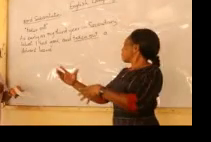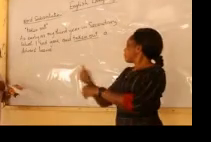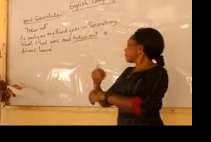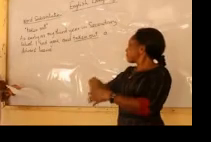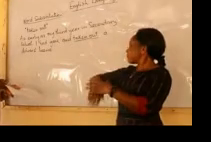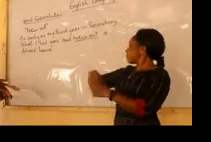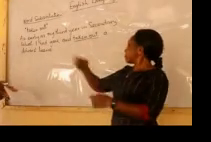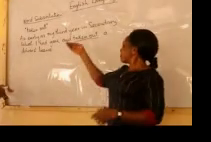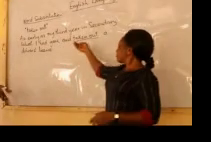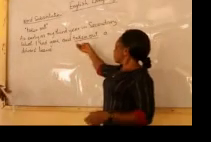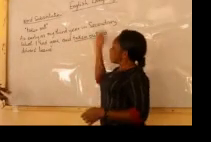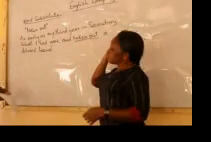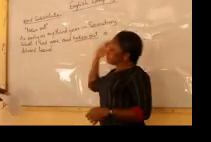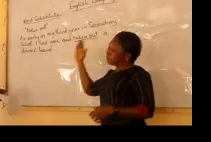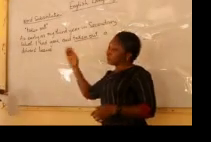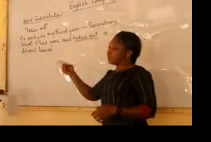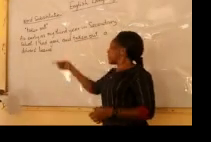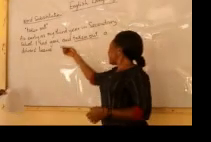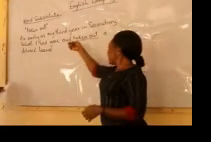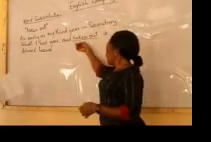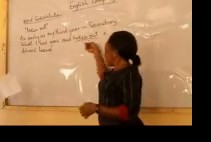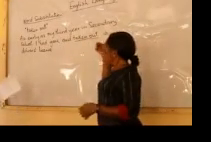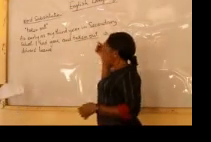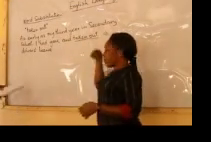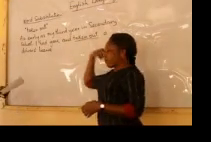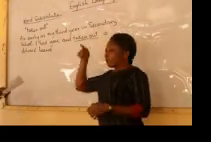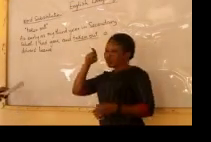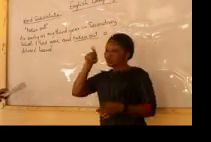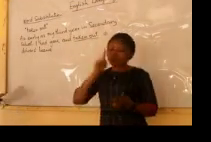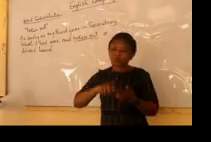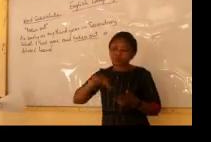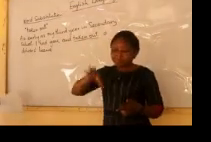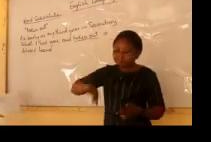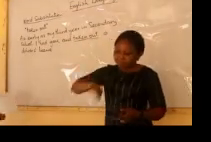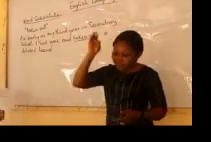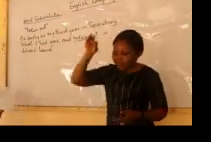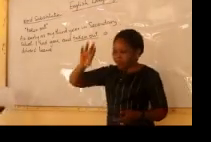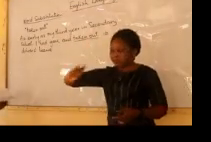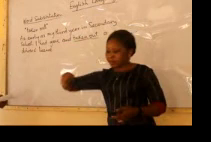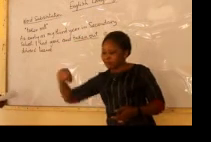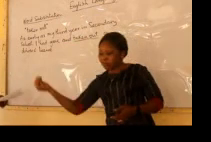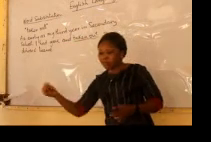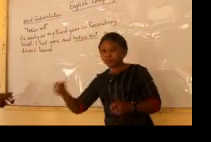to give another word that can possibly